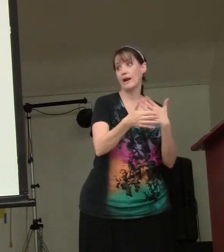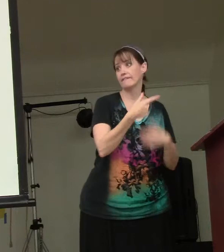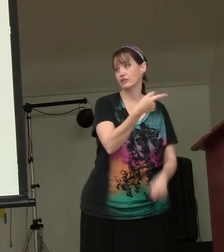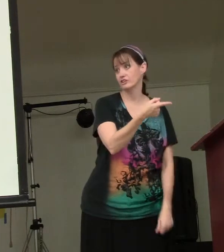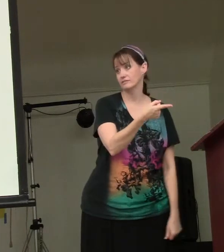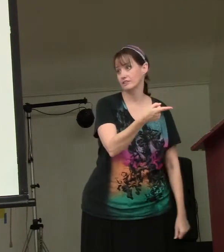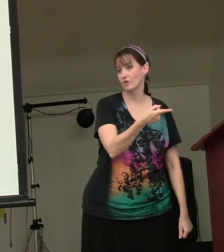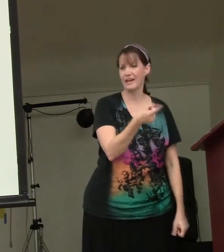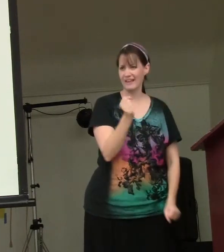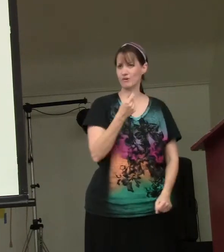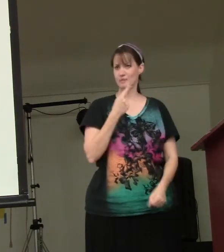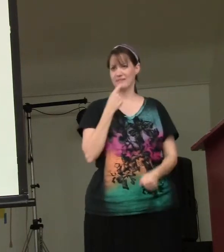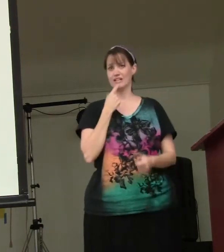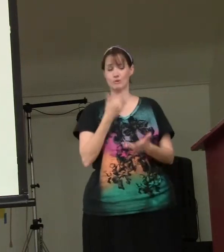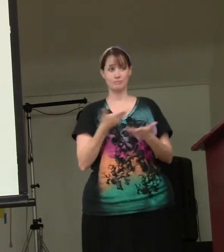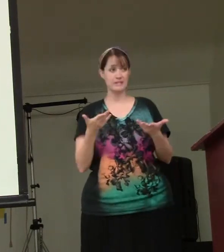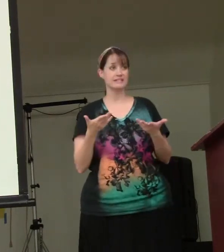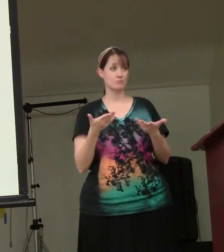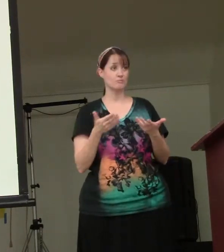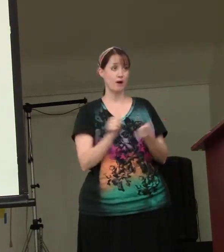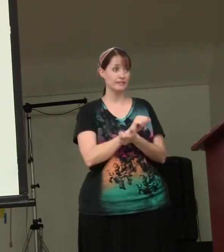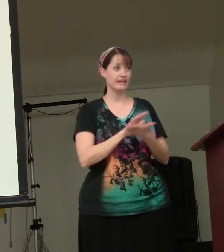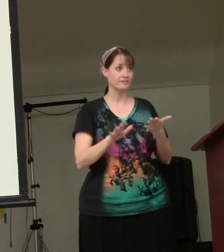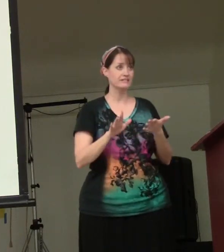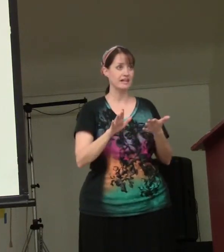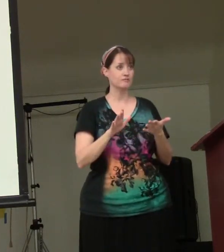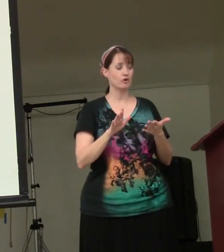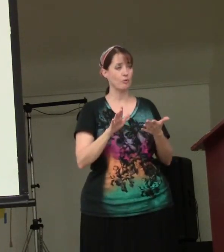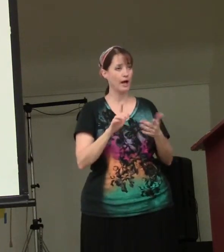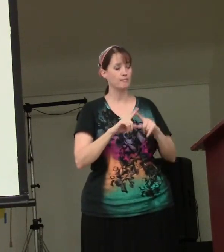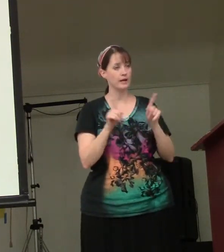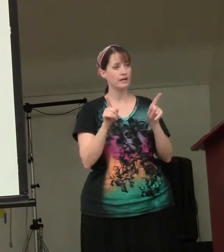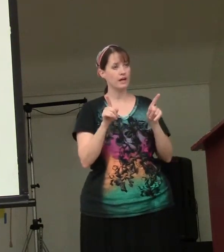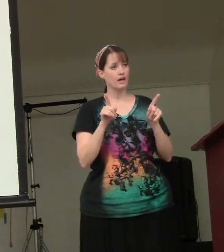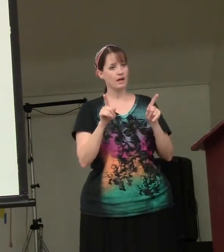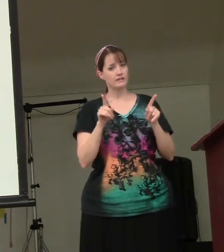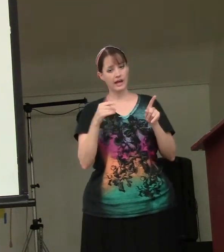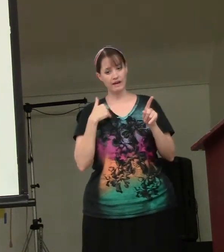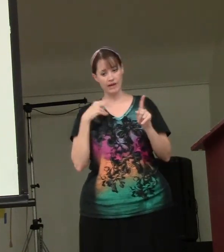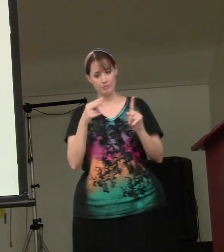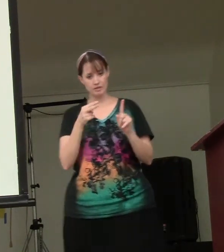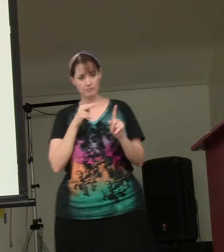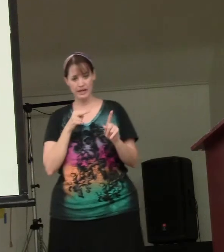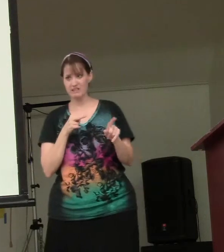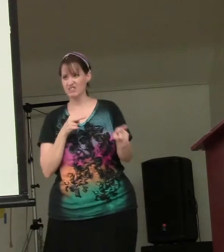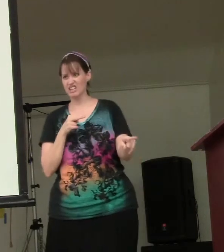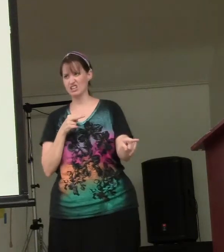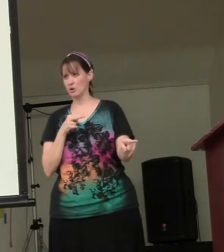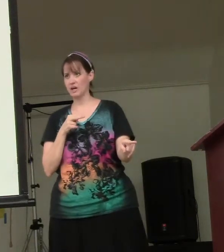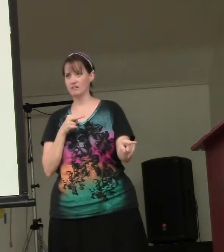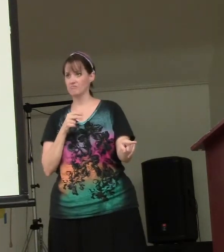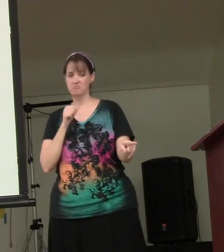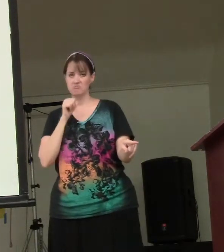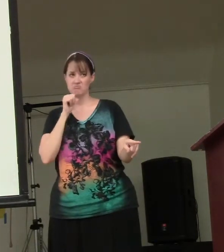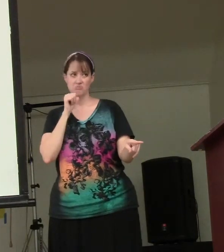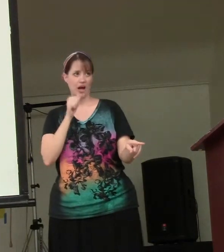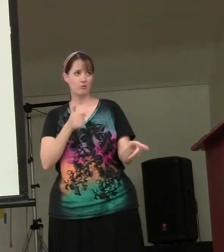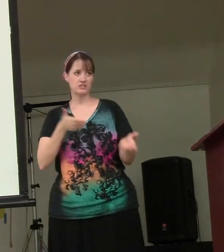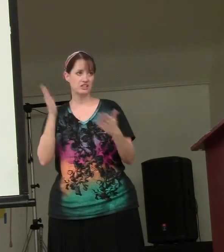whatever. You know, yeah, there would be things we would miss and it would probably devastate us for a while, but to have that perspective thinking, you know what, I wasn't going to